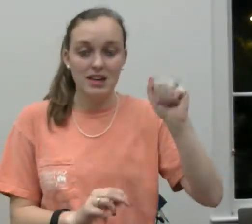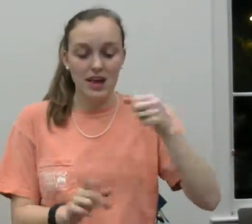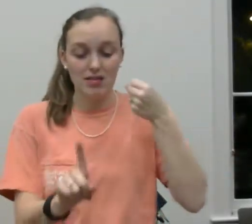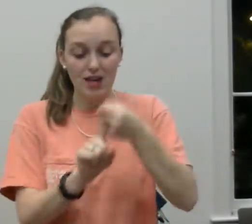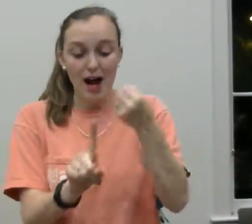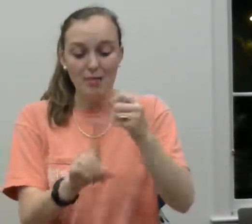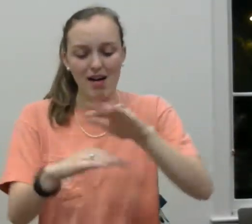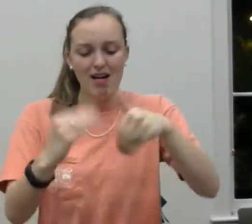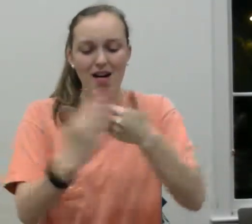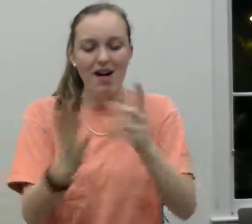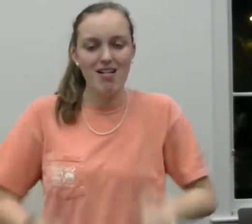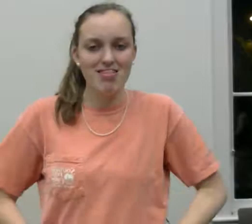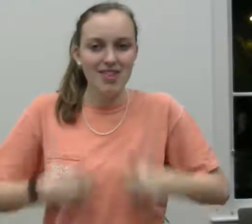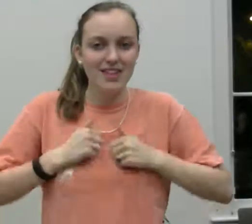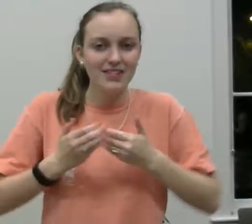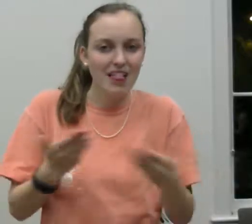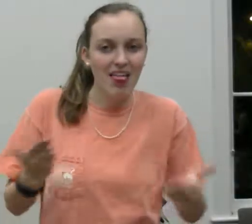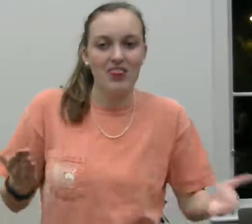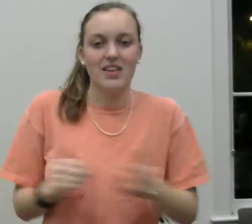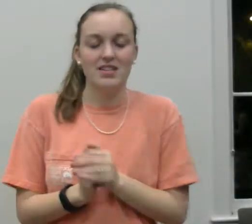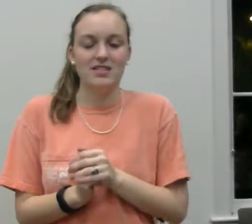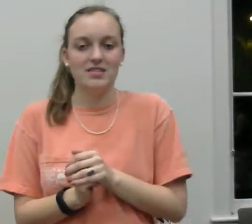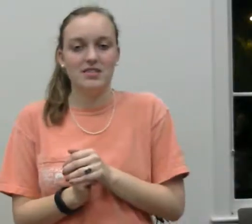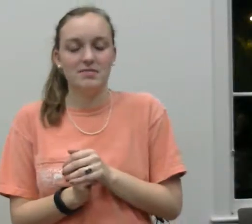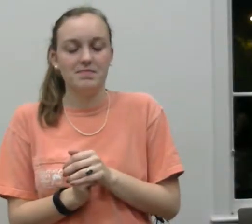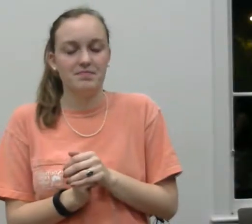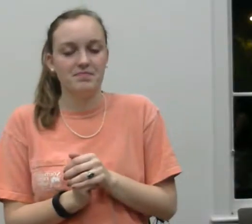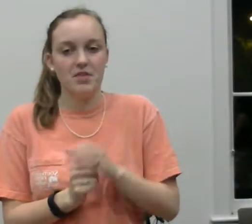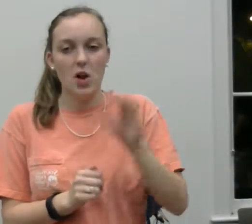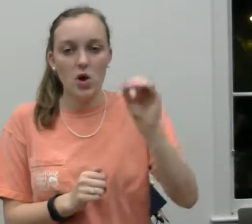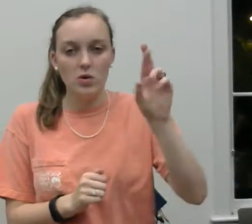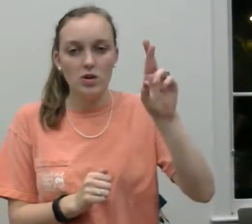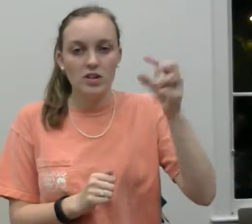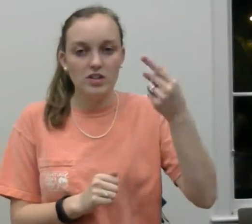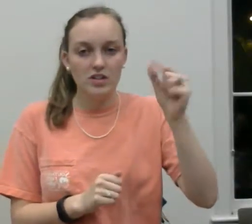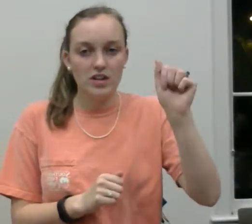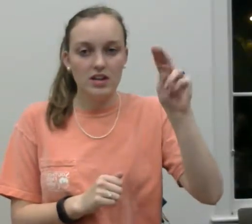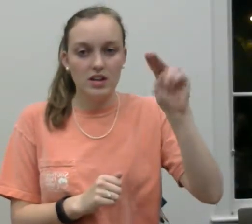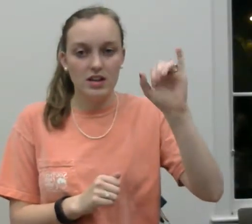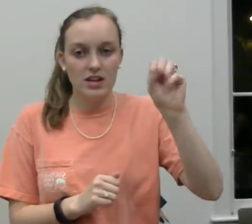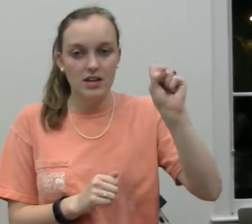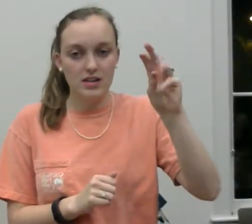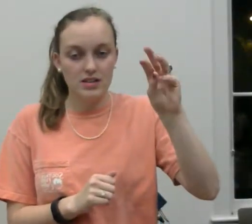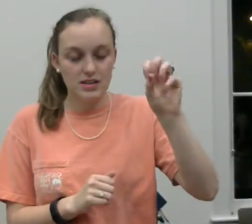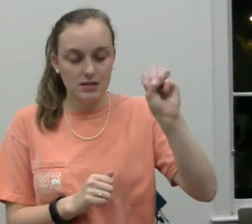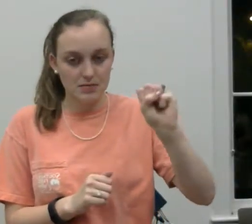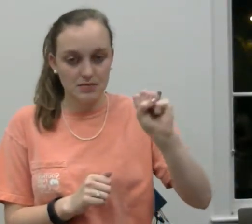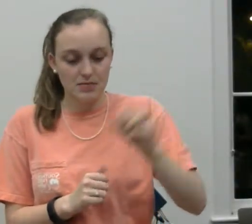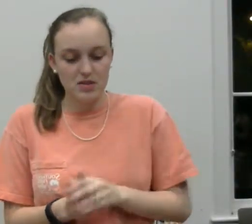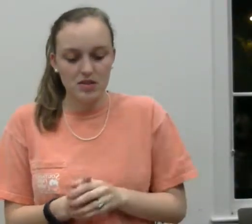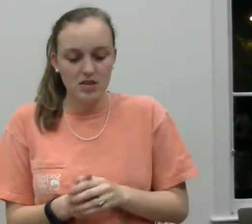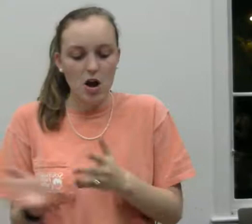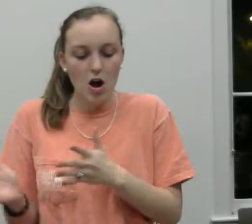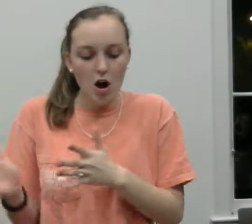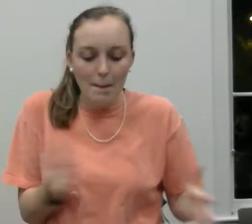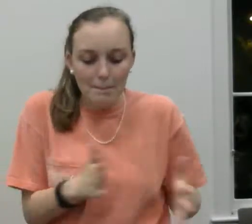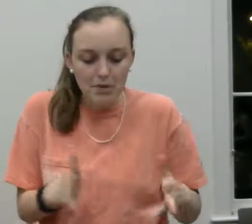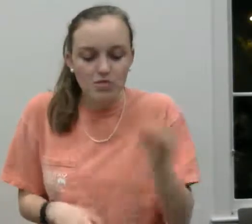talking about how organisms consume and process food and energy. We're going to be talking about how cells grow, develop, and reproduce